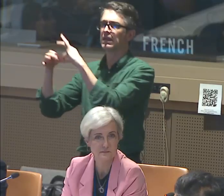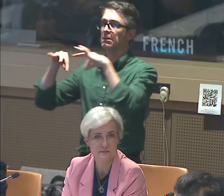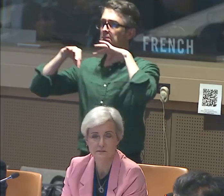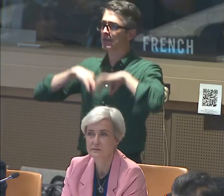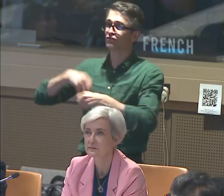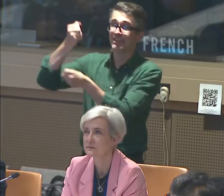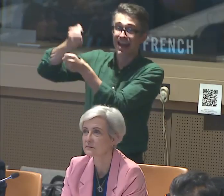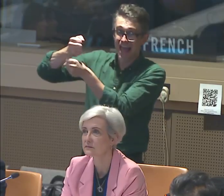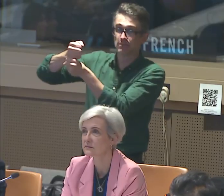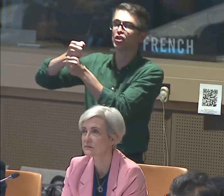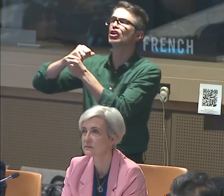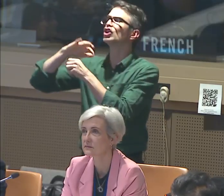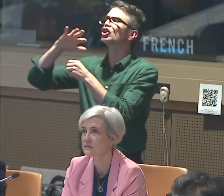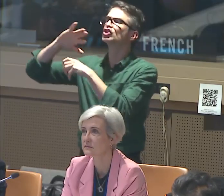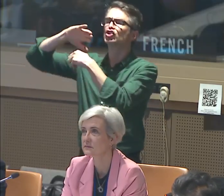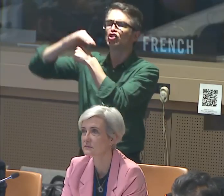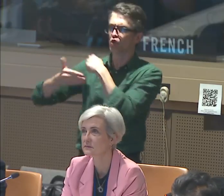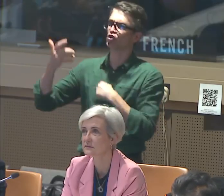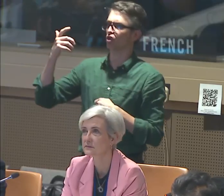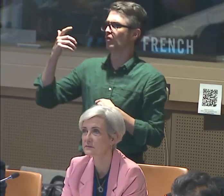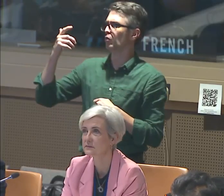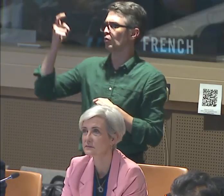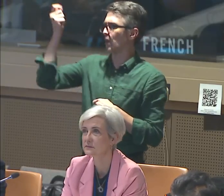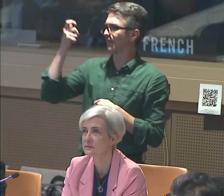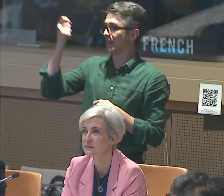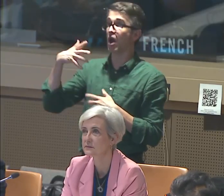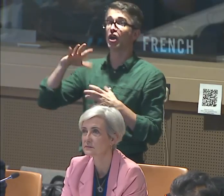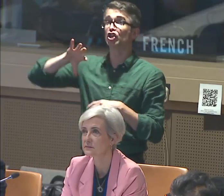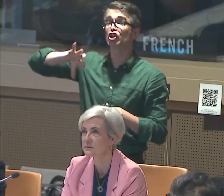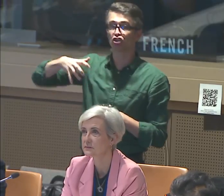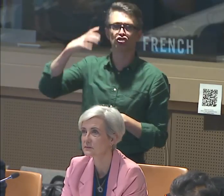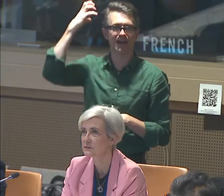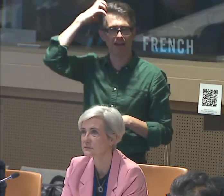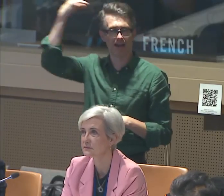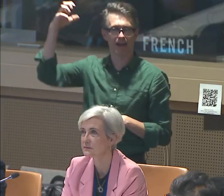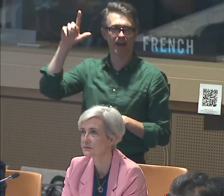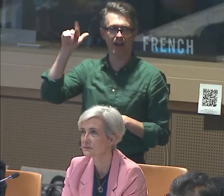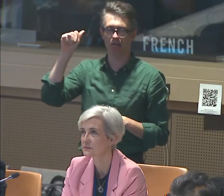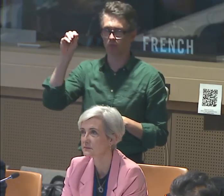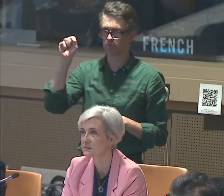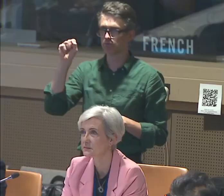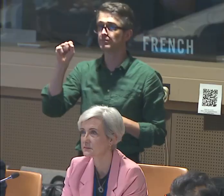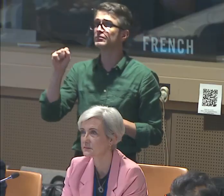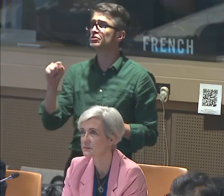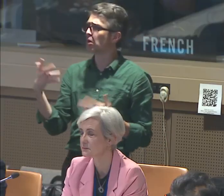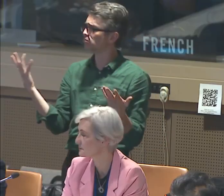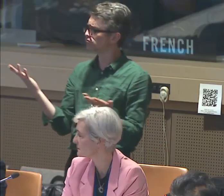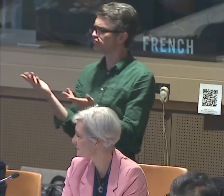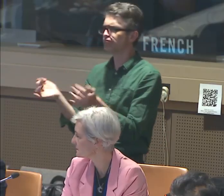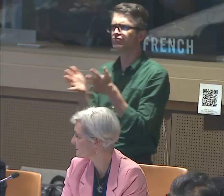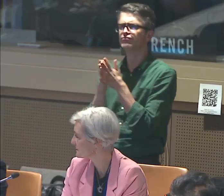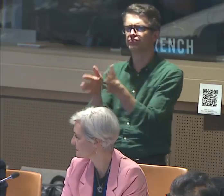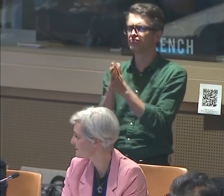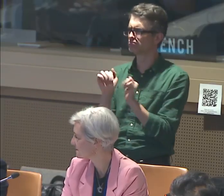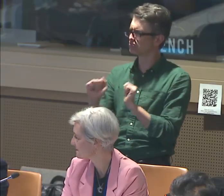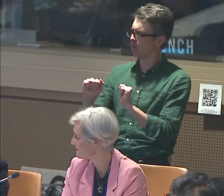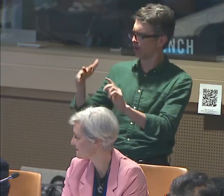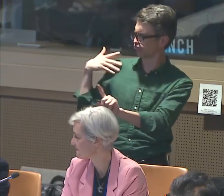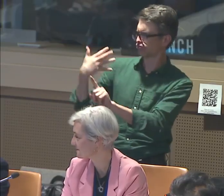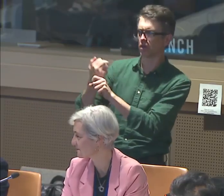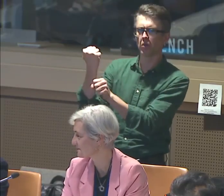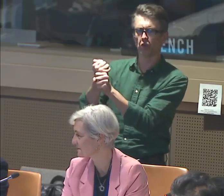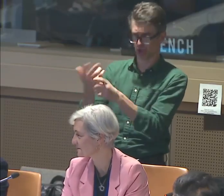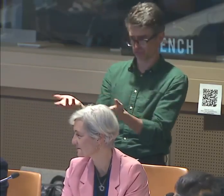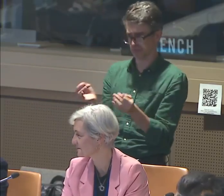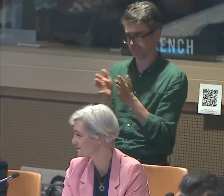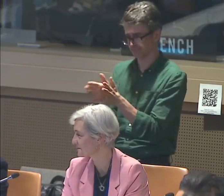about the master plan of the Lao government to develop the disability management information system. Bertor, the